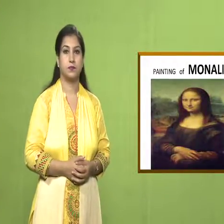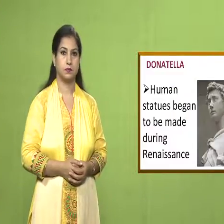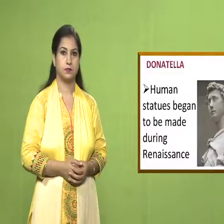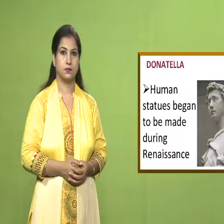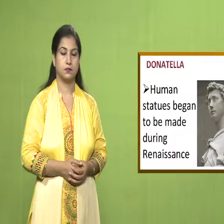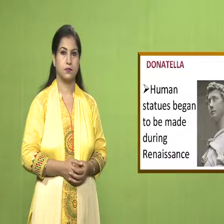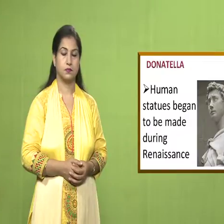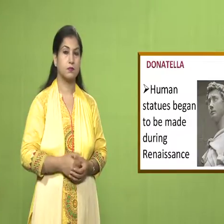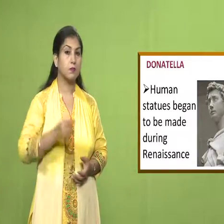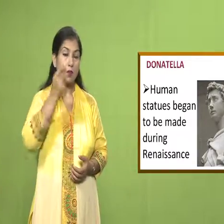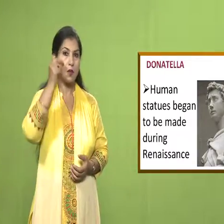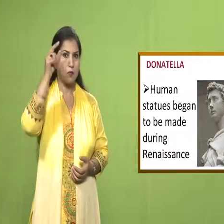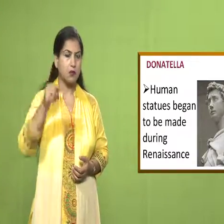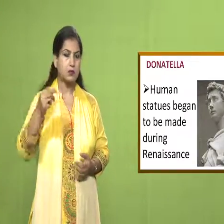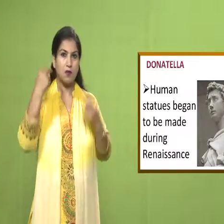A great artist,